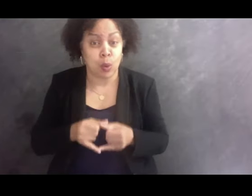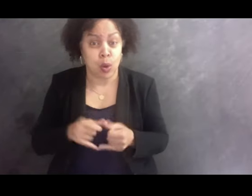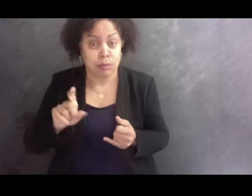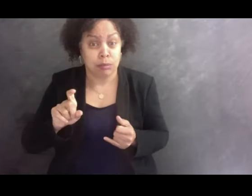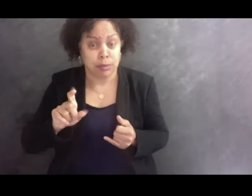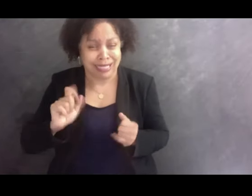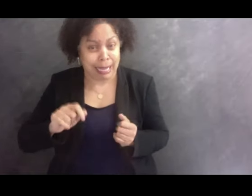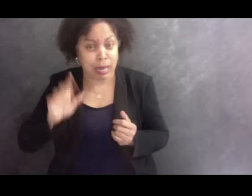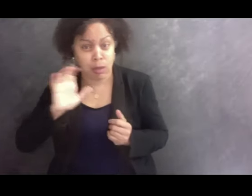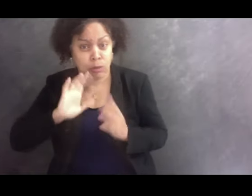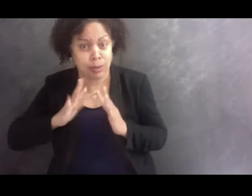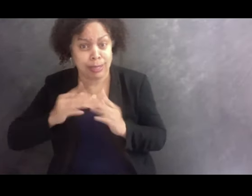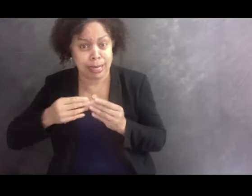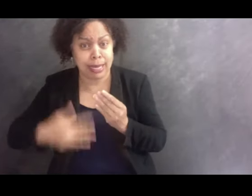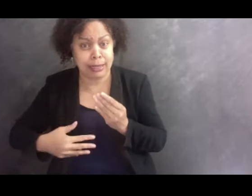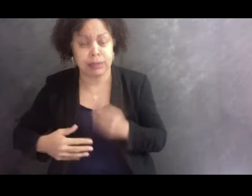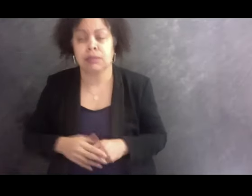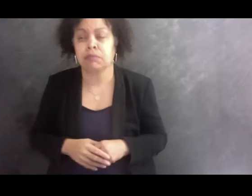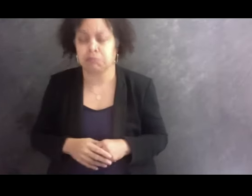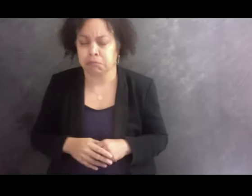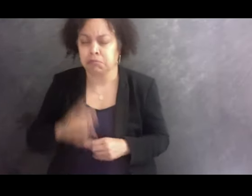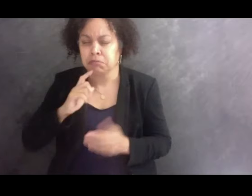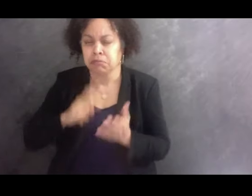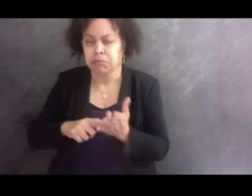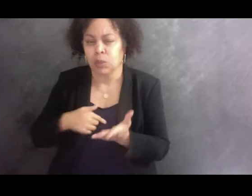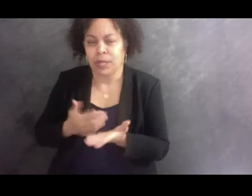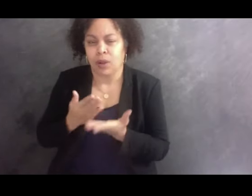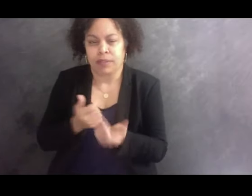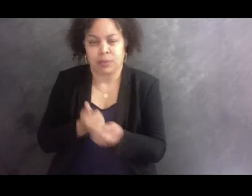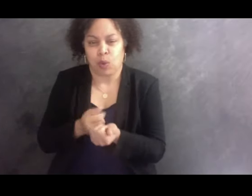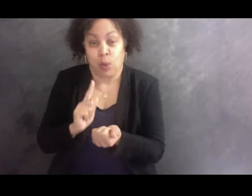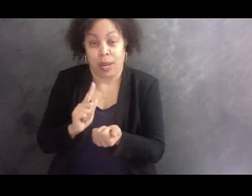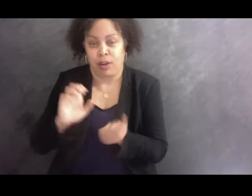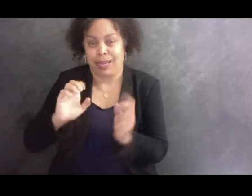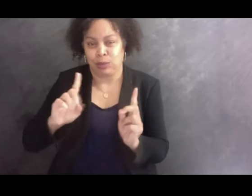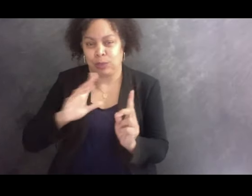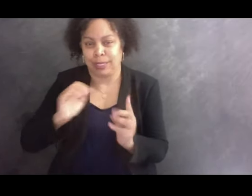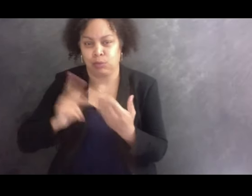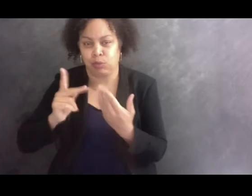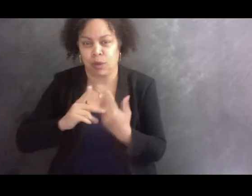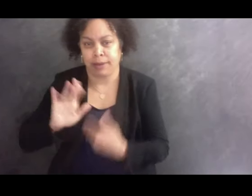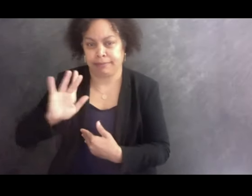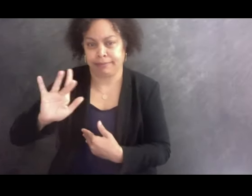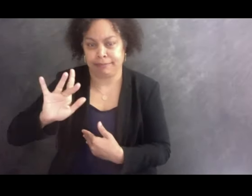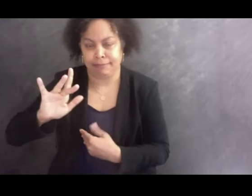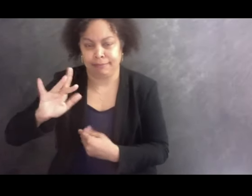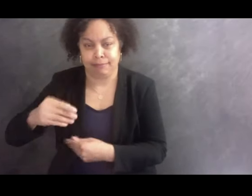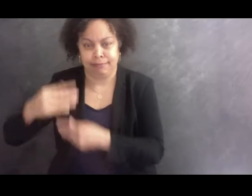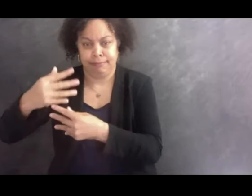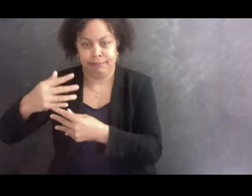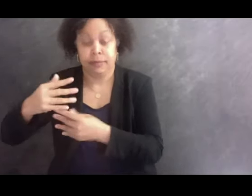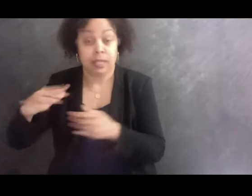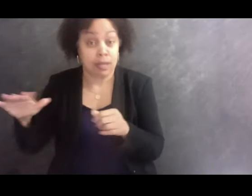see the areas of support that we offer under the Education Programs tab. We don't yet have a full